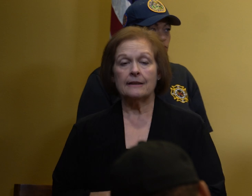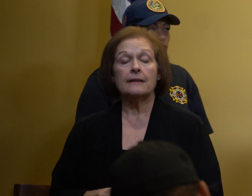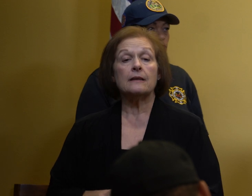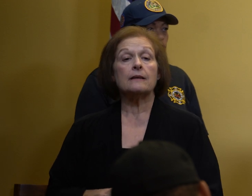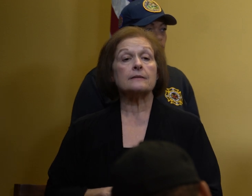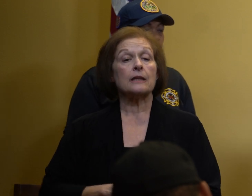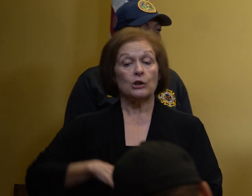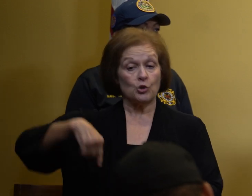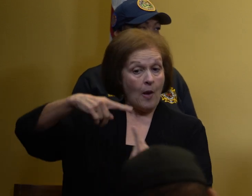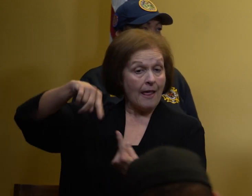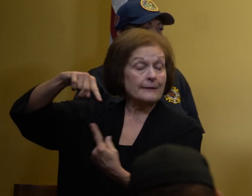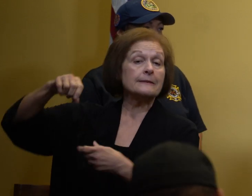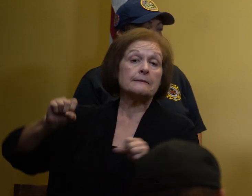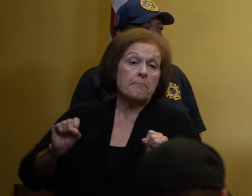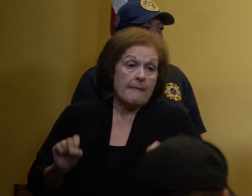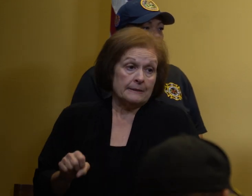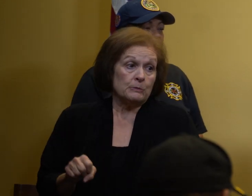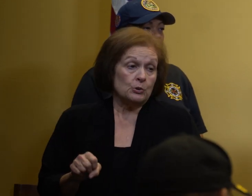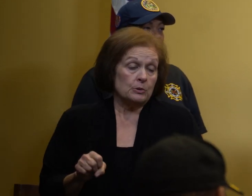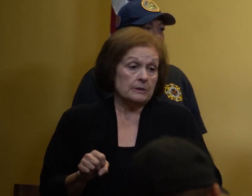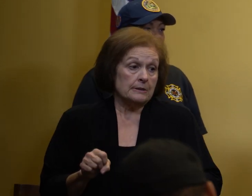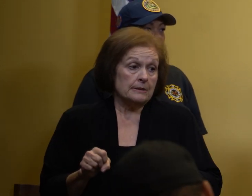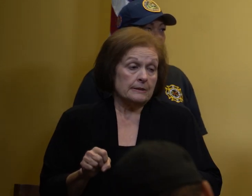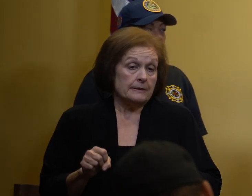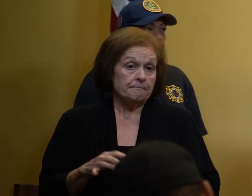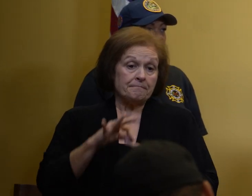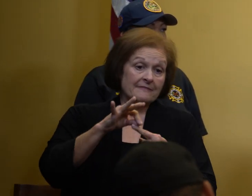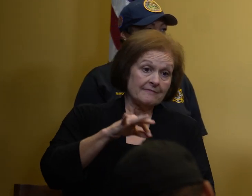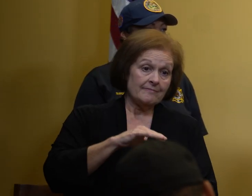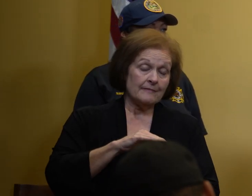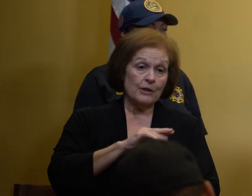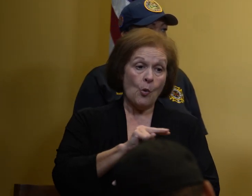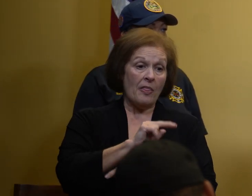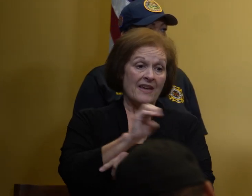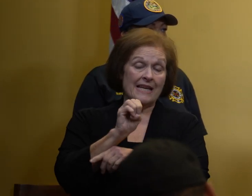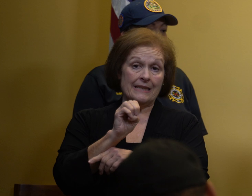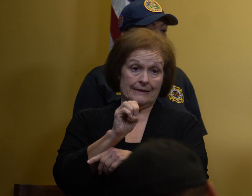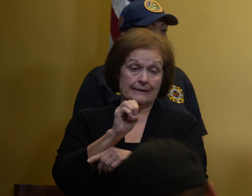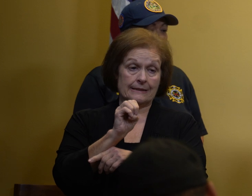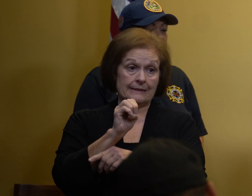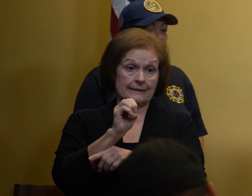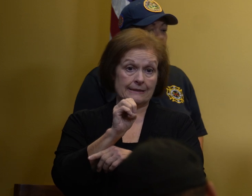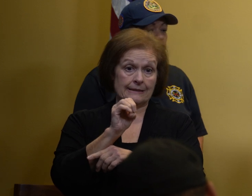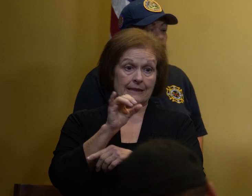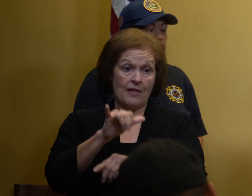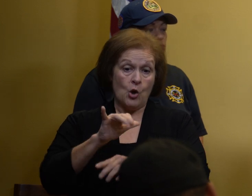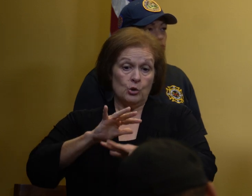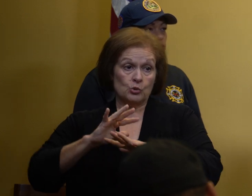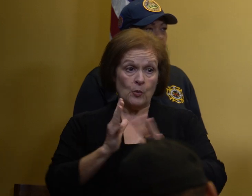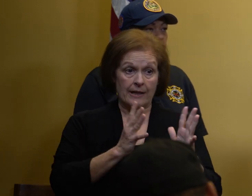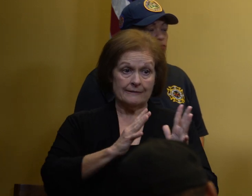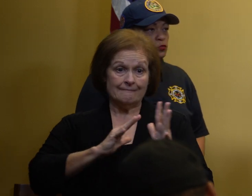tornadoes, always a possibility with a storm like this, particularly when we're here in the northeast quadrant of the storm. Those winds can